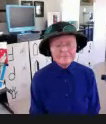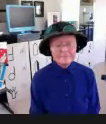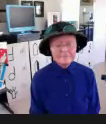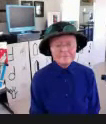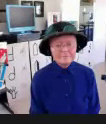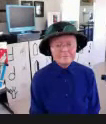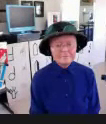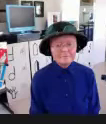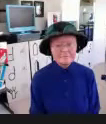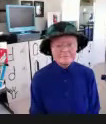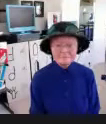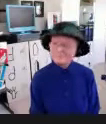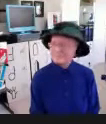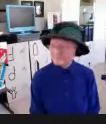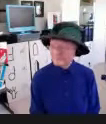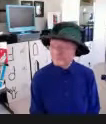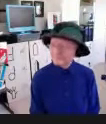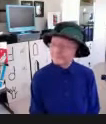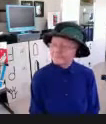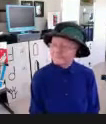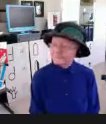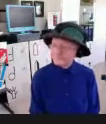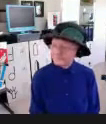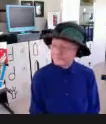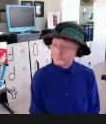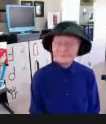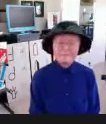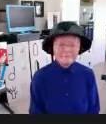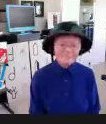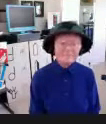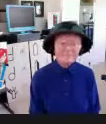like squares, rectangles.